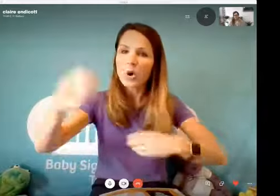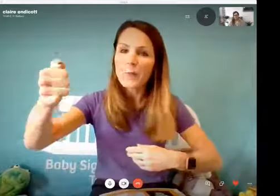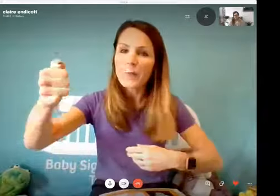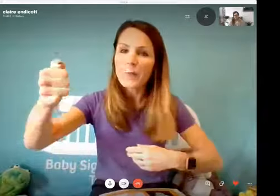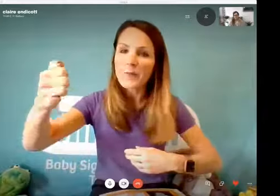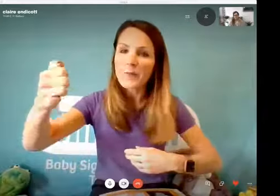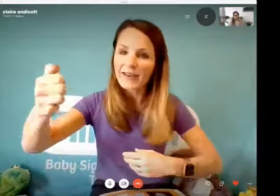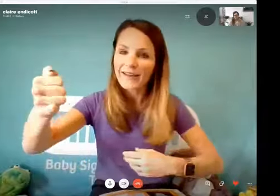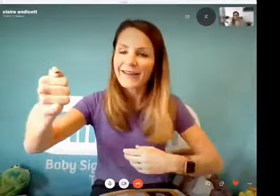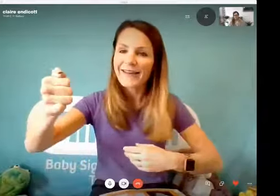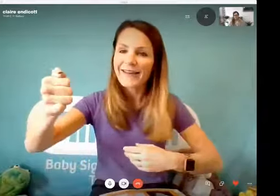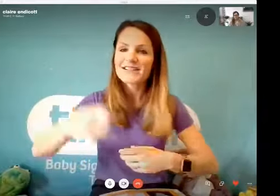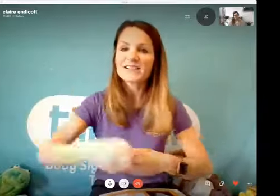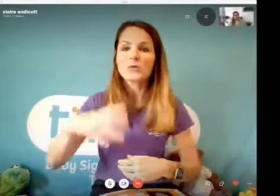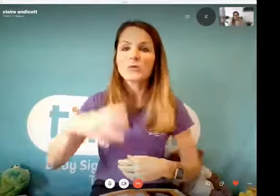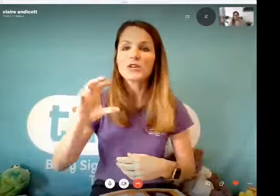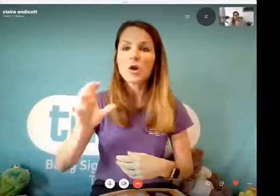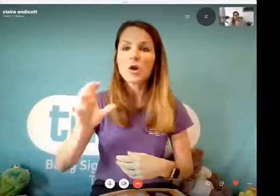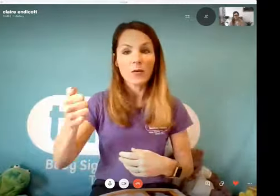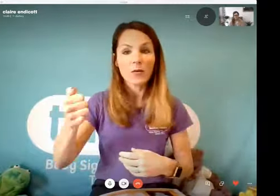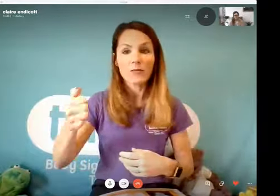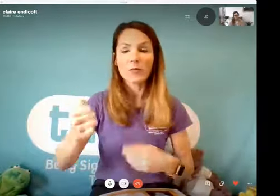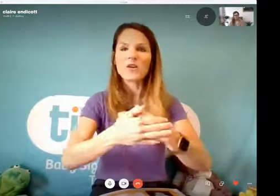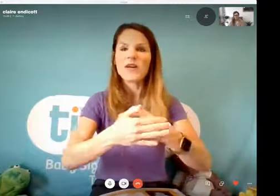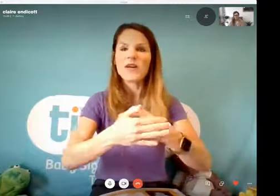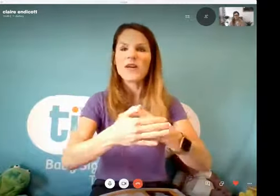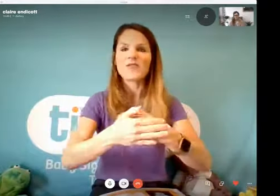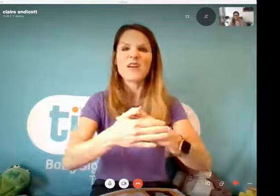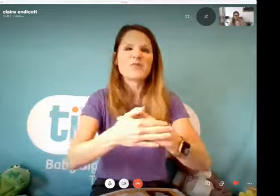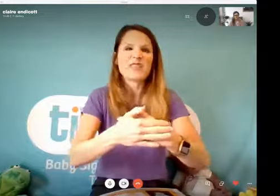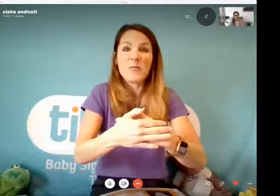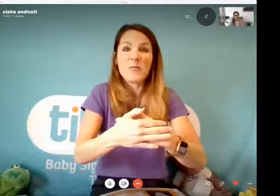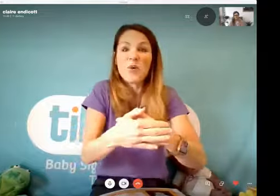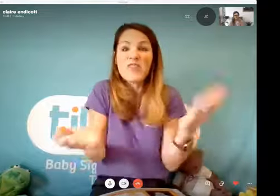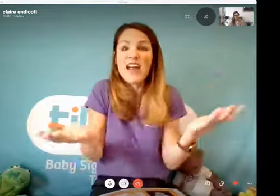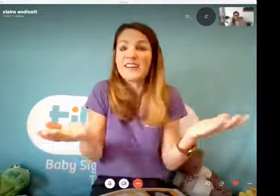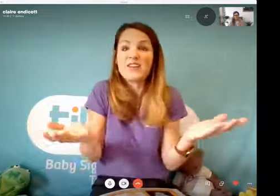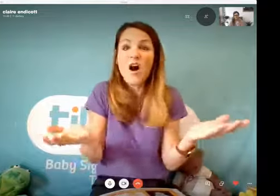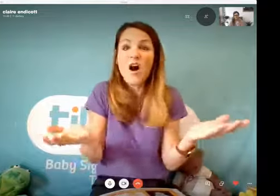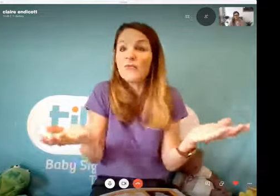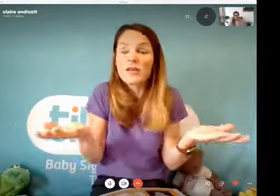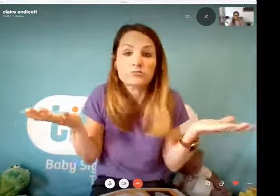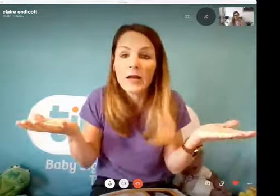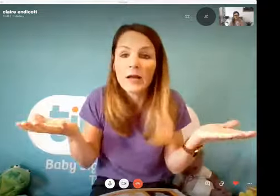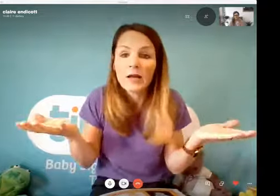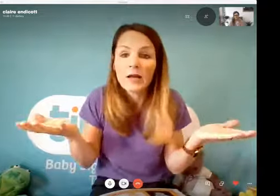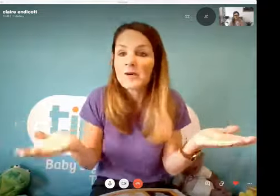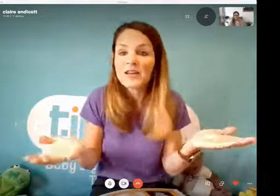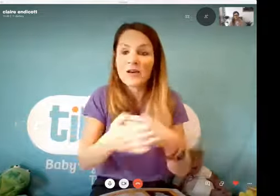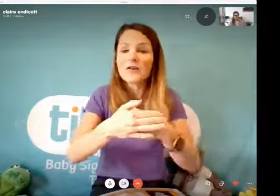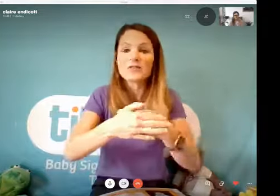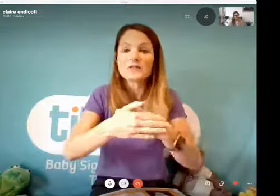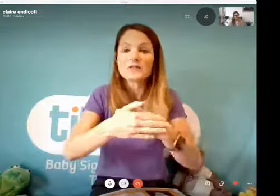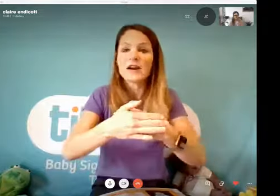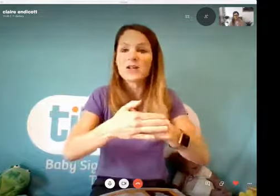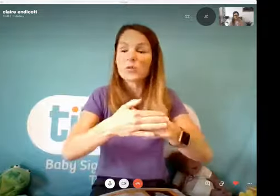milk? Because as I said, we know they want milk, but we don't ever know, do they want more? Have they had enough? We don't know sometimes. So would you like some